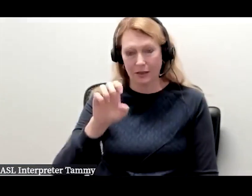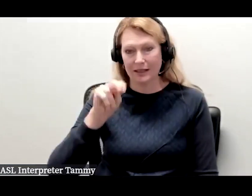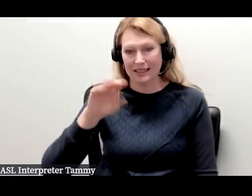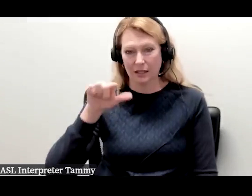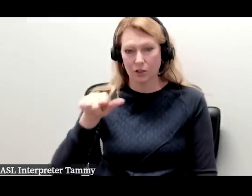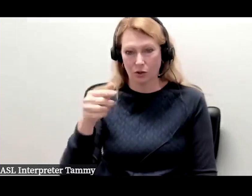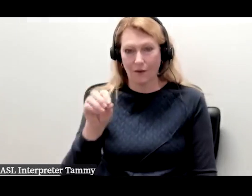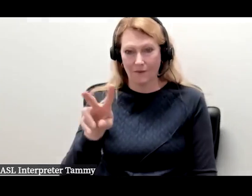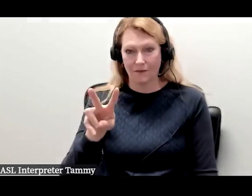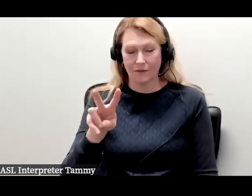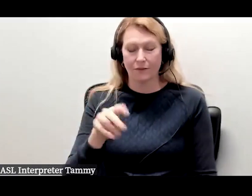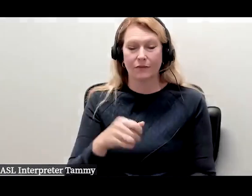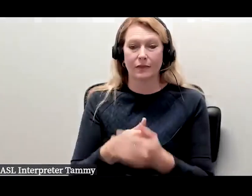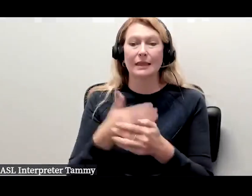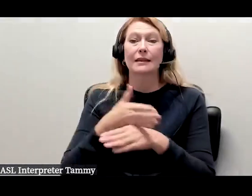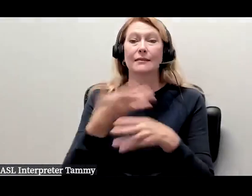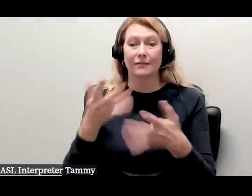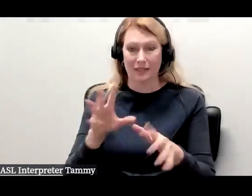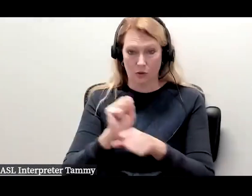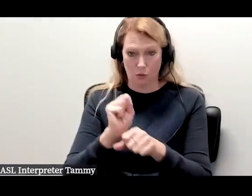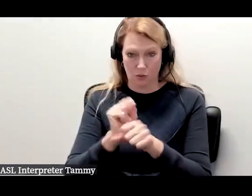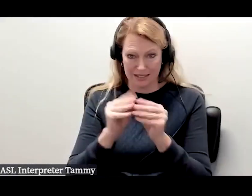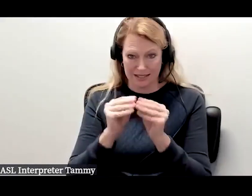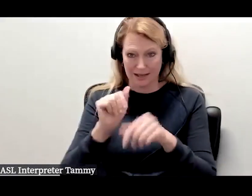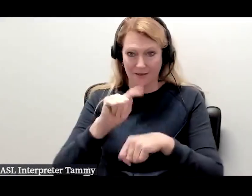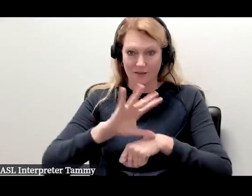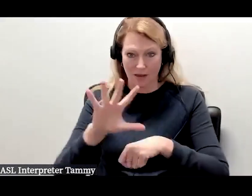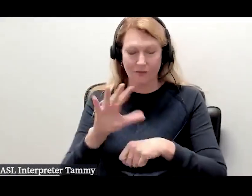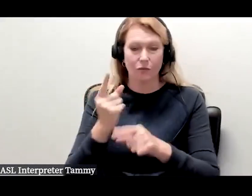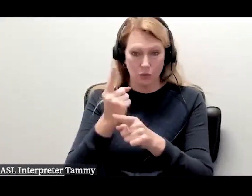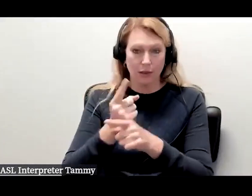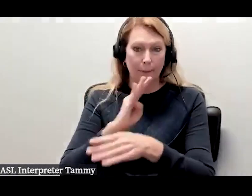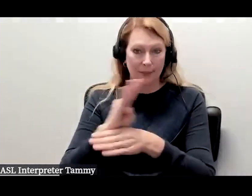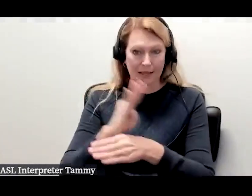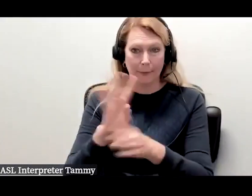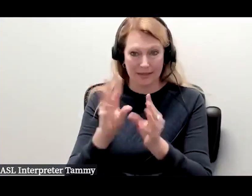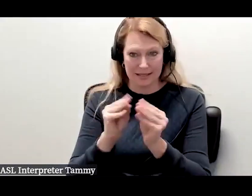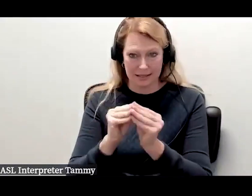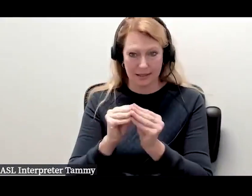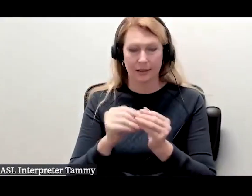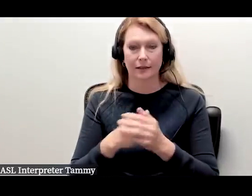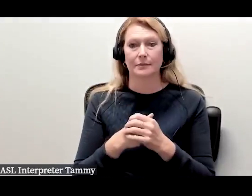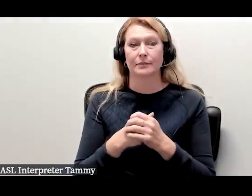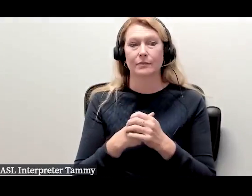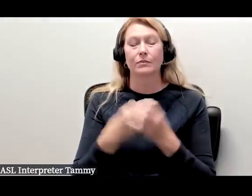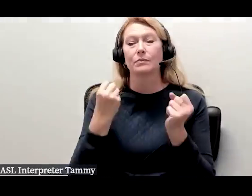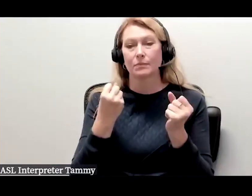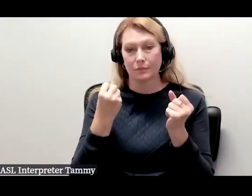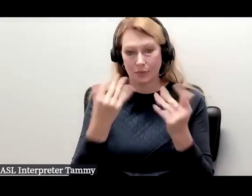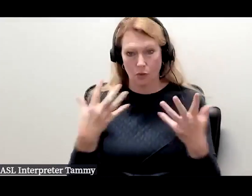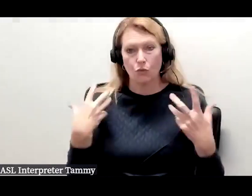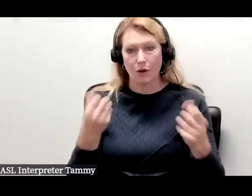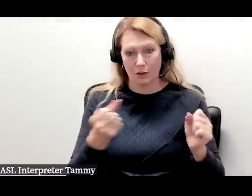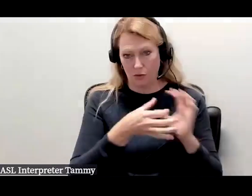www.asheville.nc.gov. Following the work session at 5, there is a regular business meeting where there are numerous